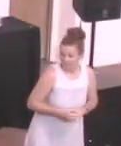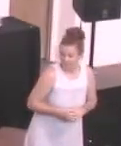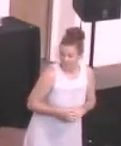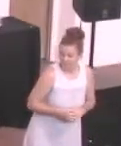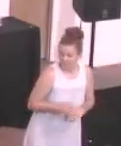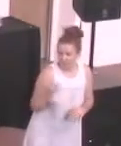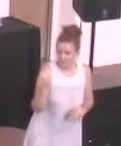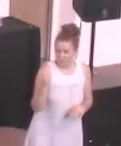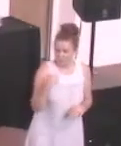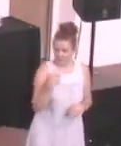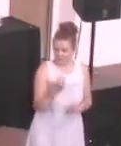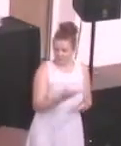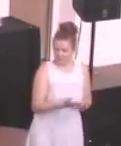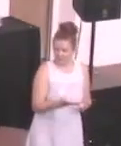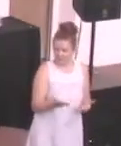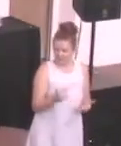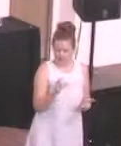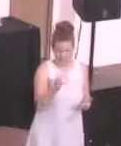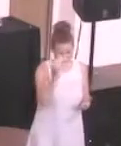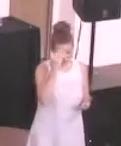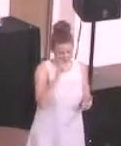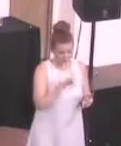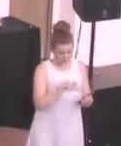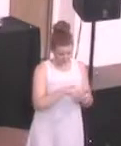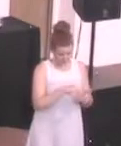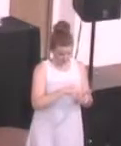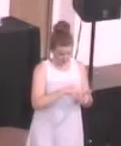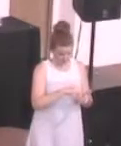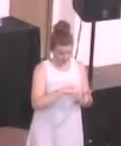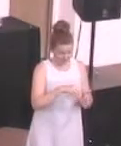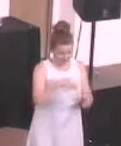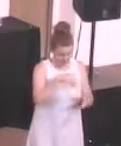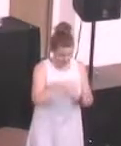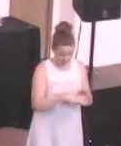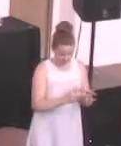let me tell you something. Did you know in the Bible,